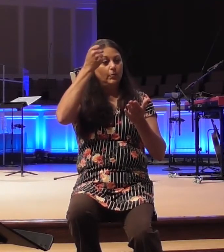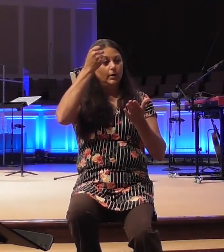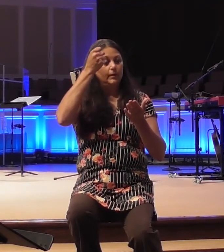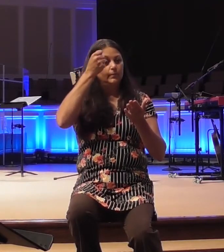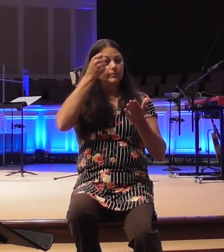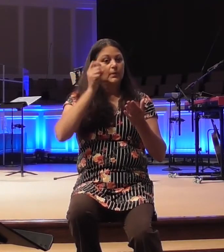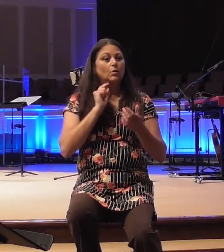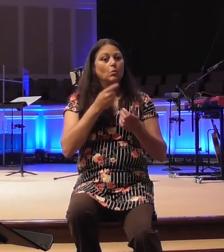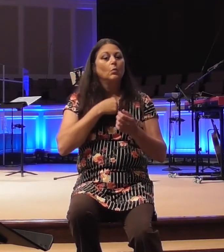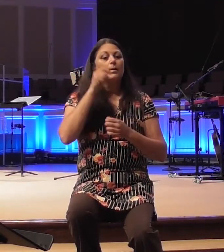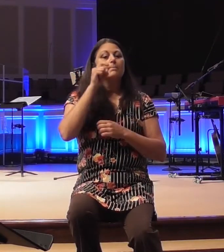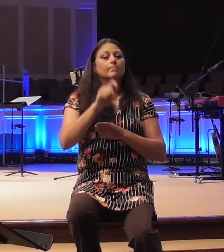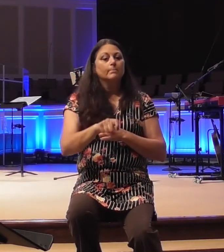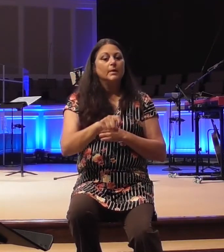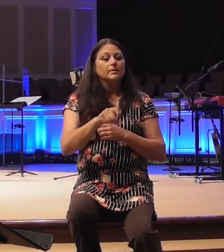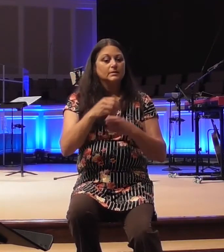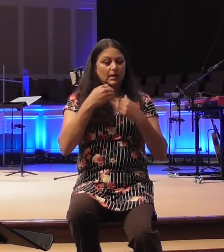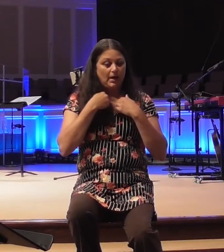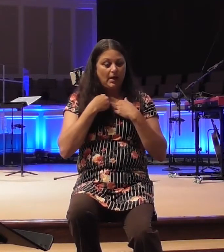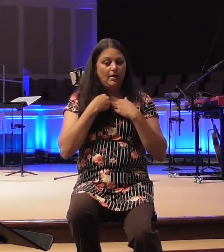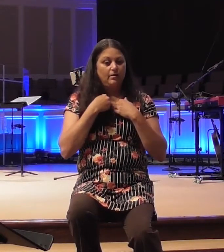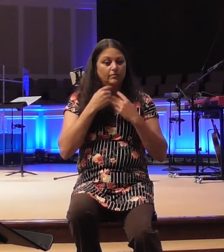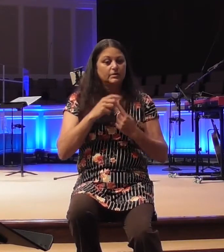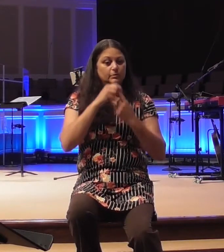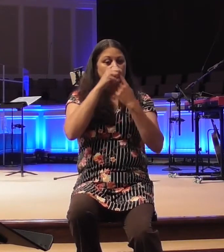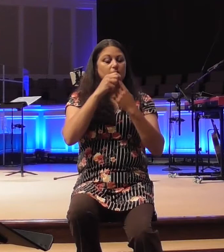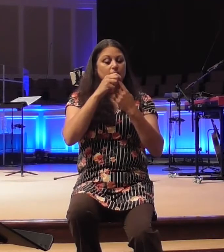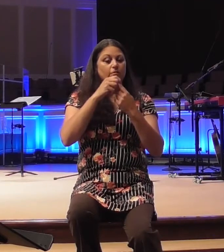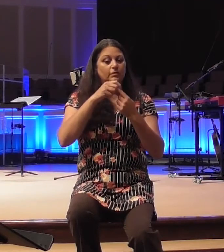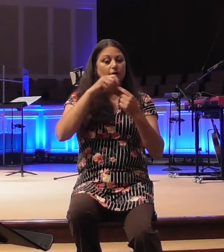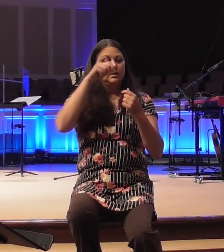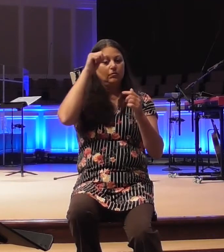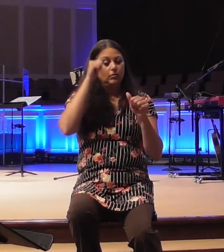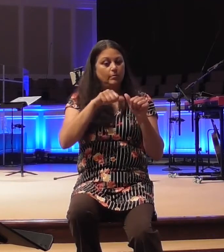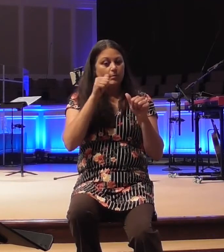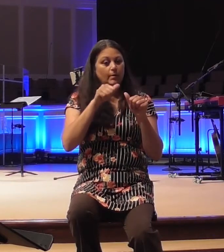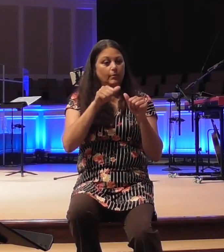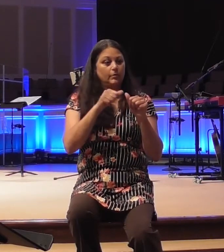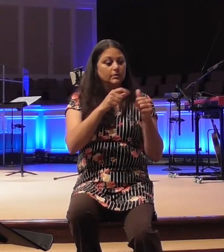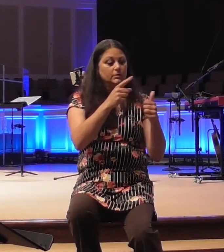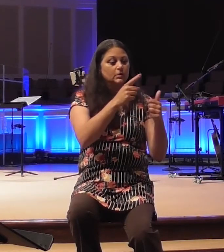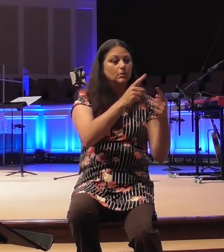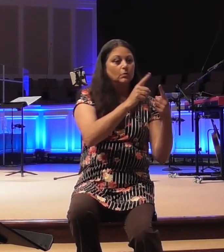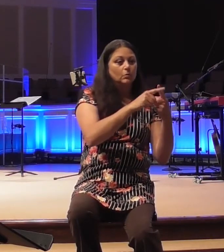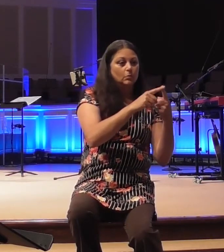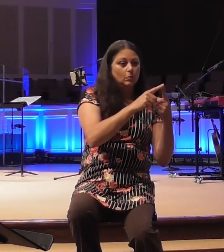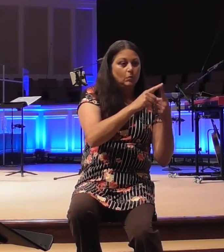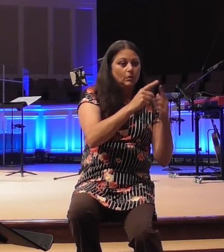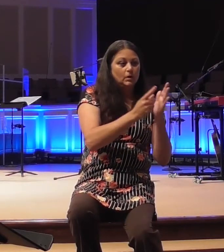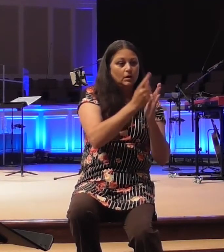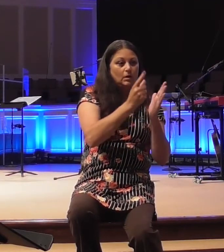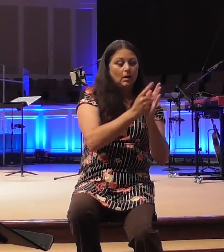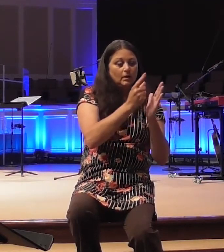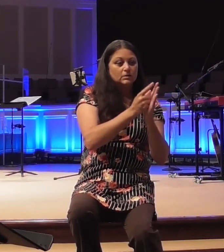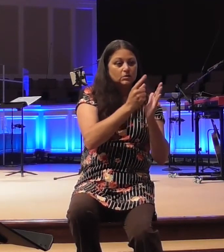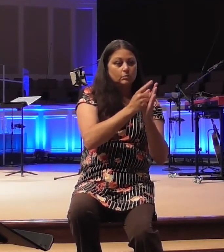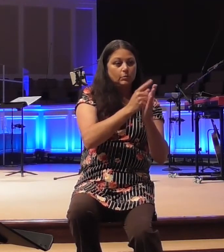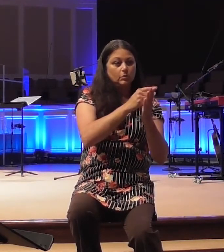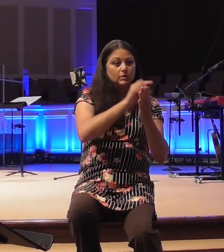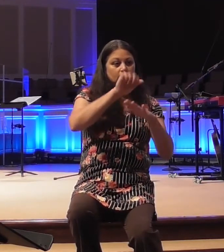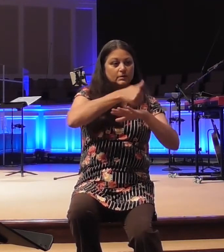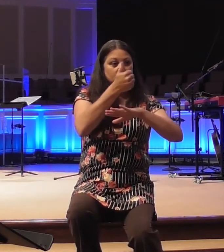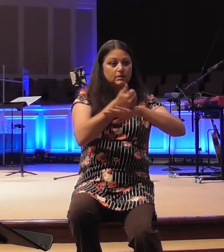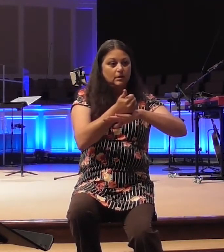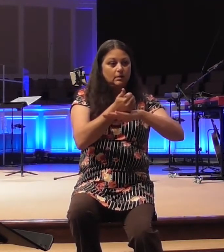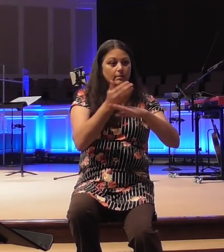have a redeemed remembrance. Number one, the gospel is restored when we remember that it's foremost. The first